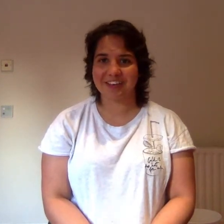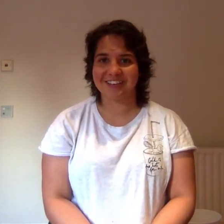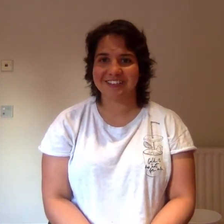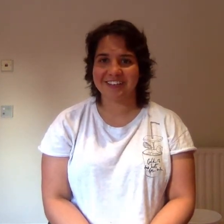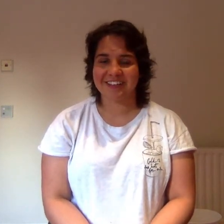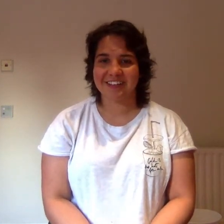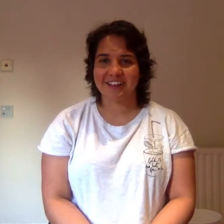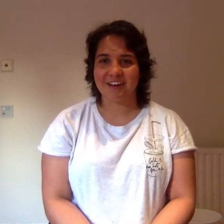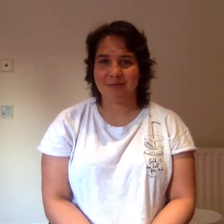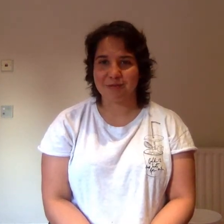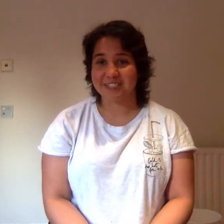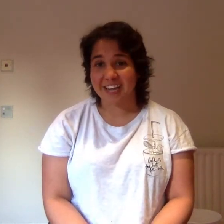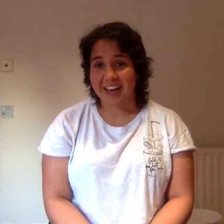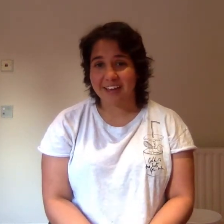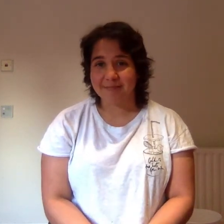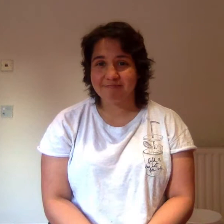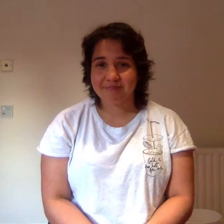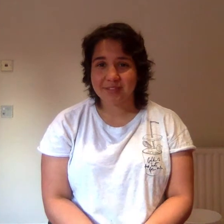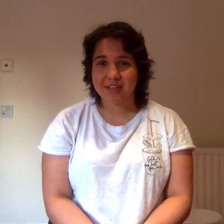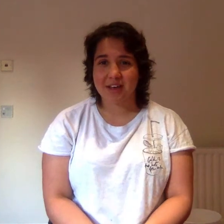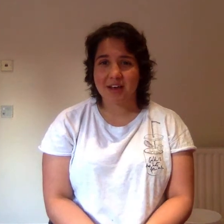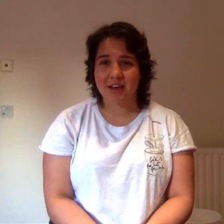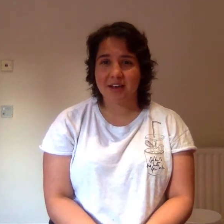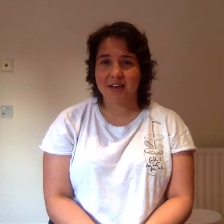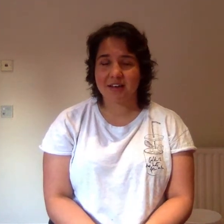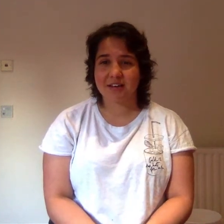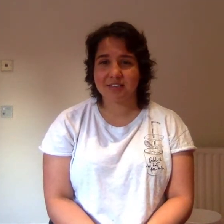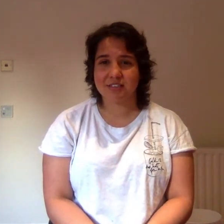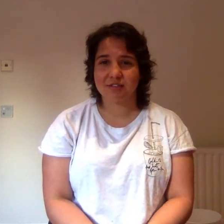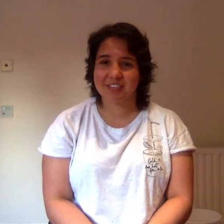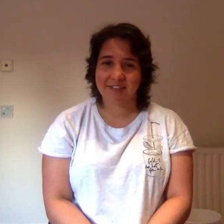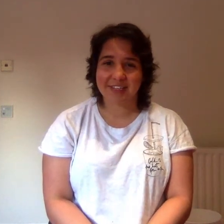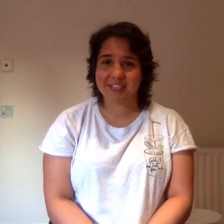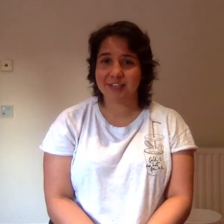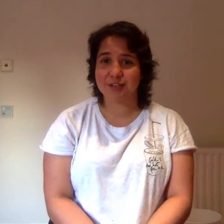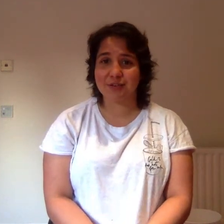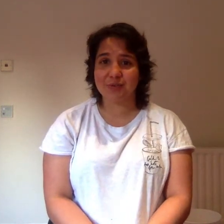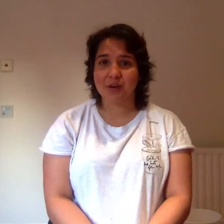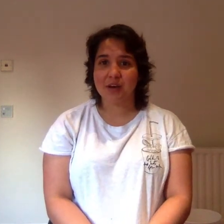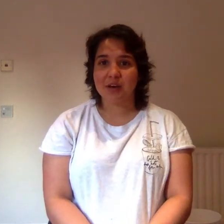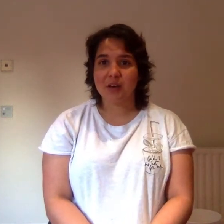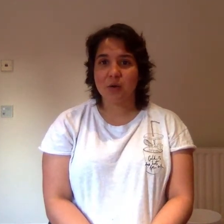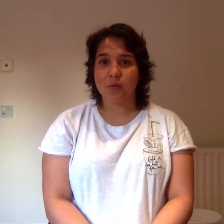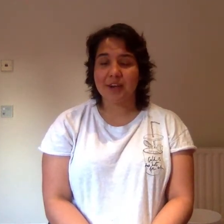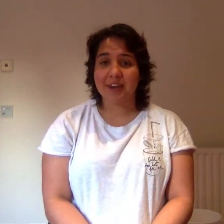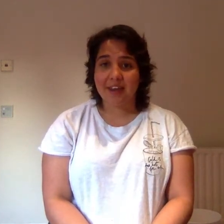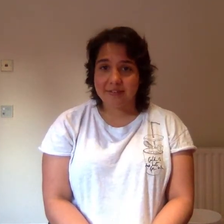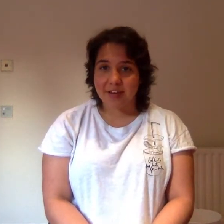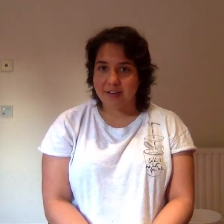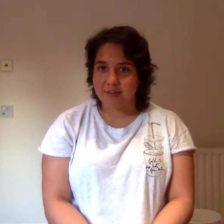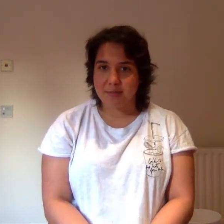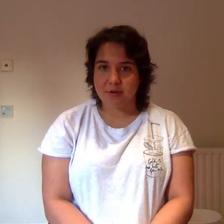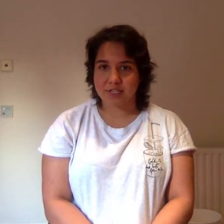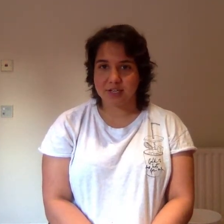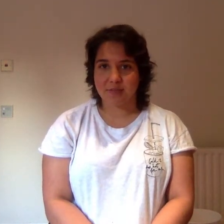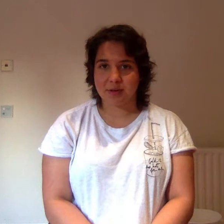things, or slang. So deaf etiquette, you would never ever approach a deaf person